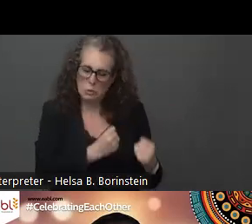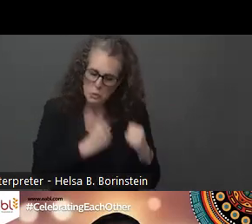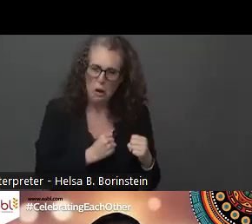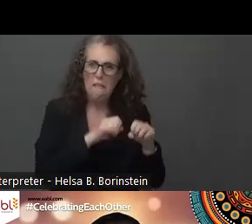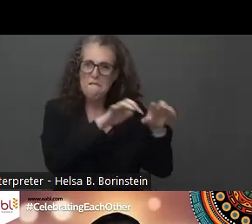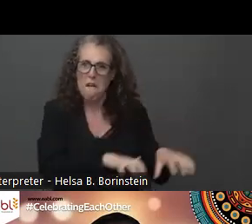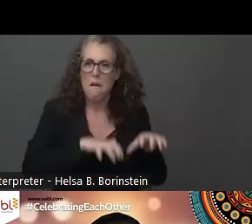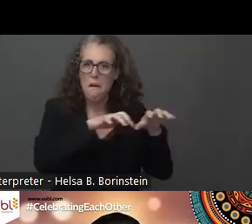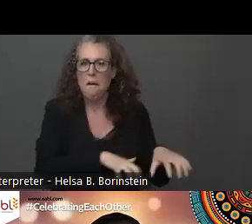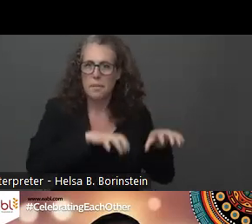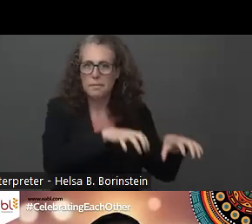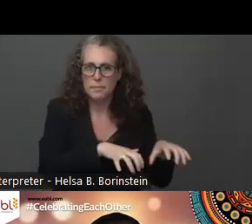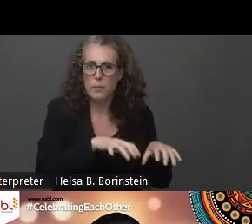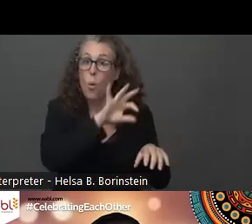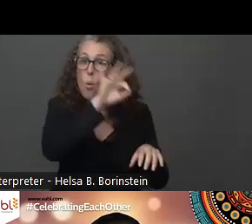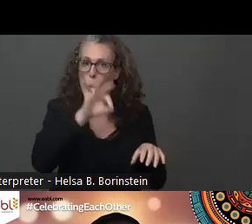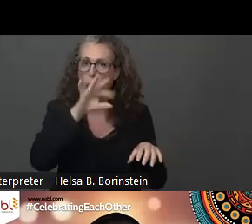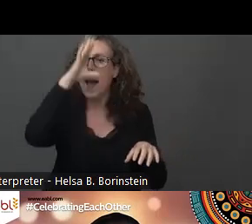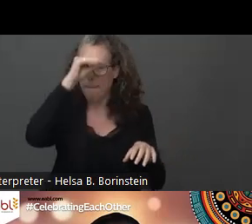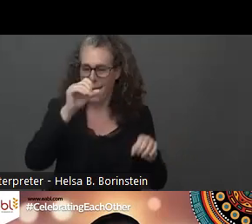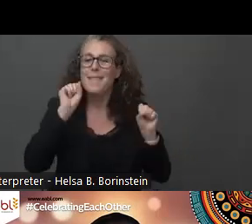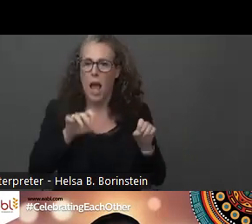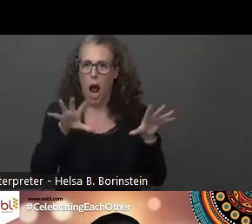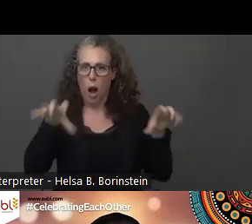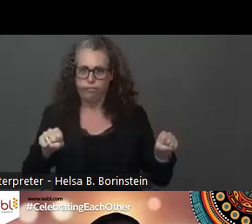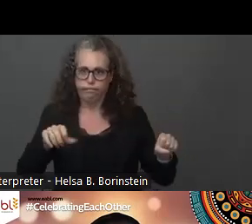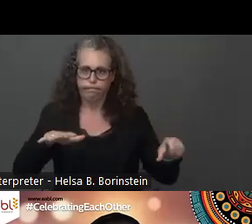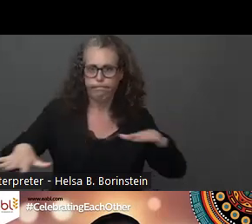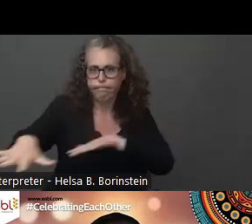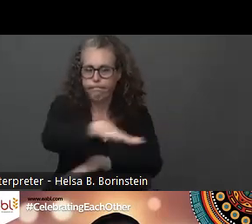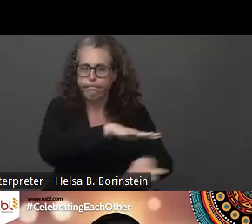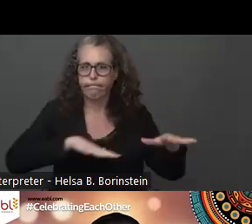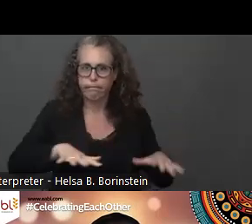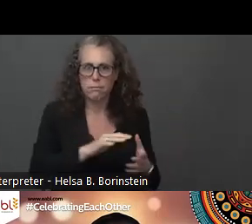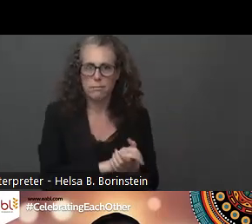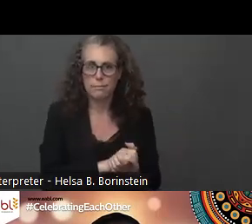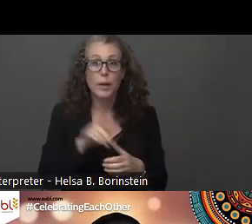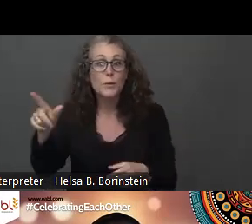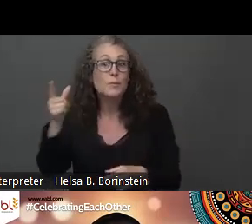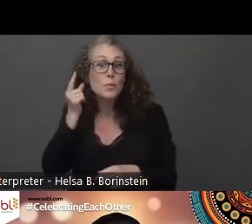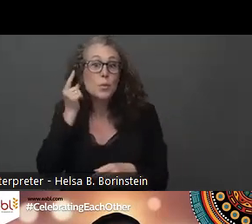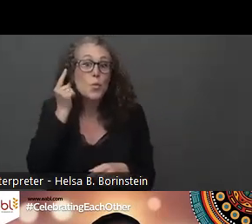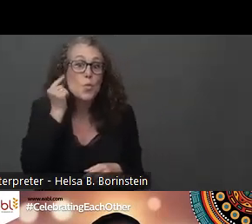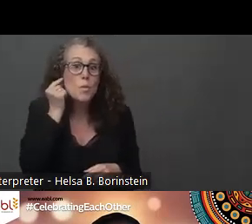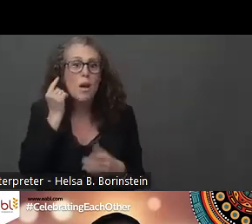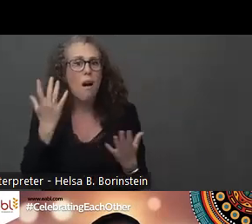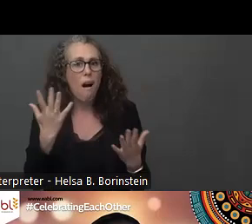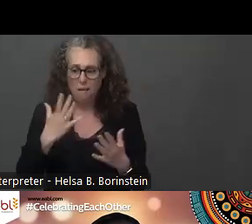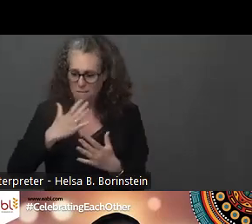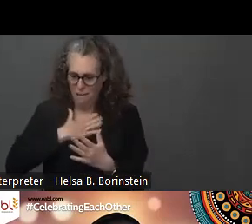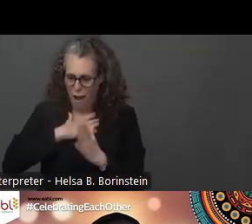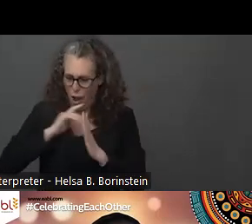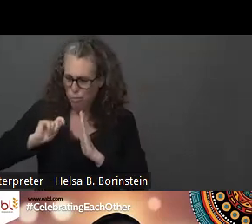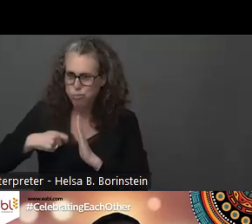of control of land and land ownership. We felt that we had a responsibility to ensure that the project we were doing was representative of